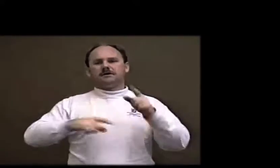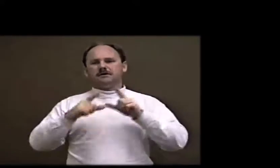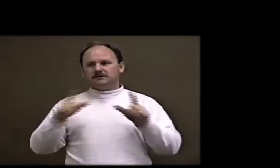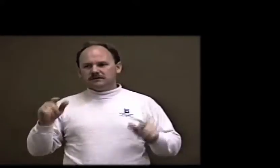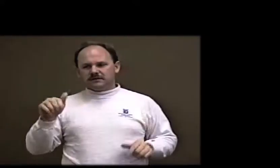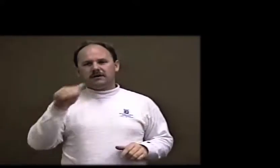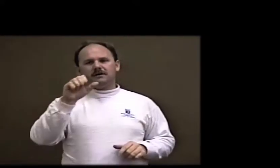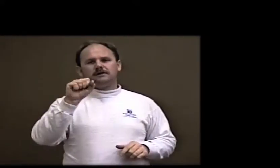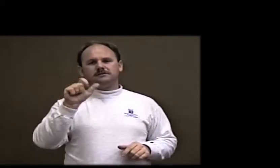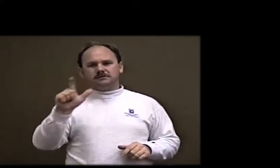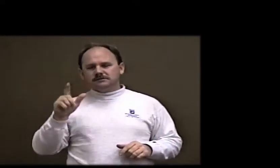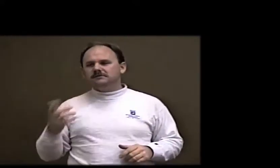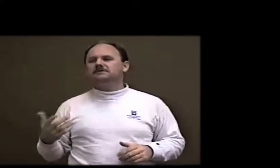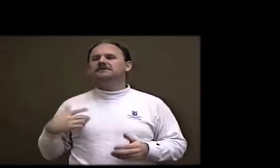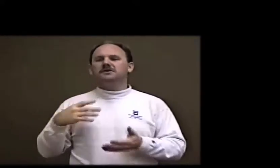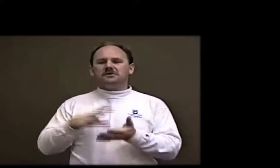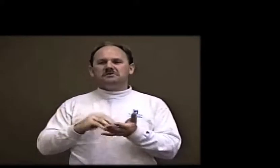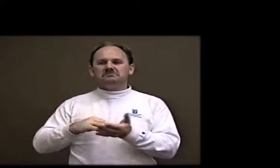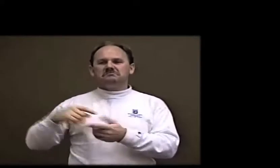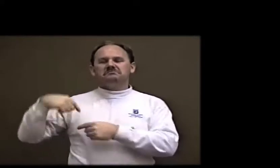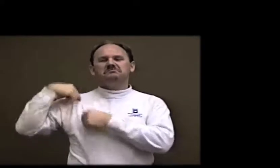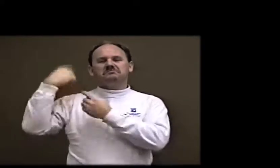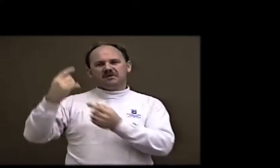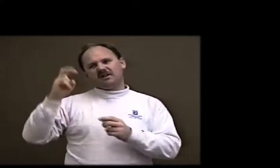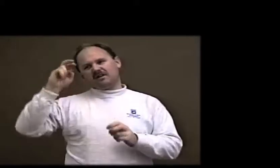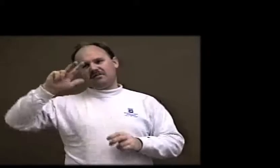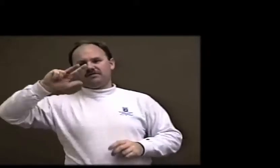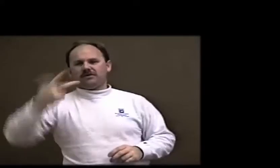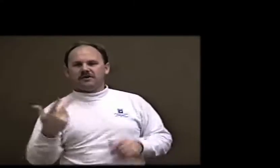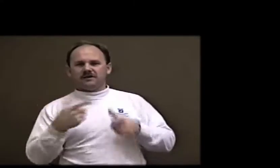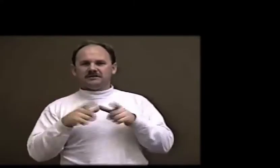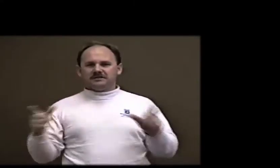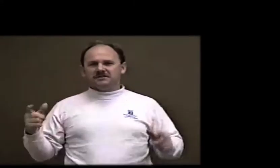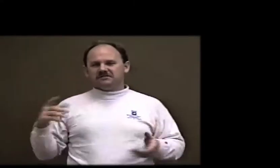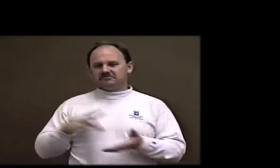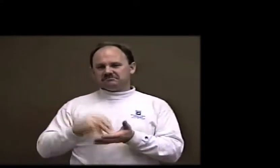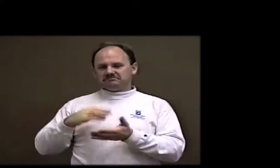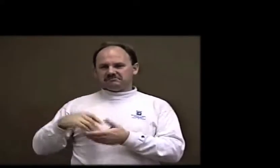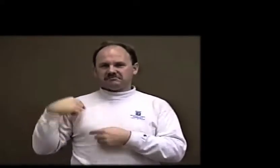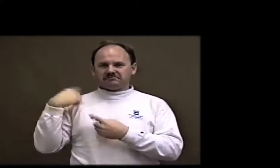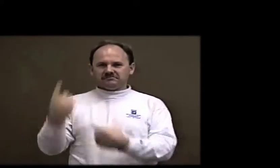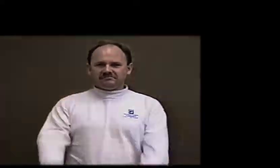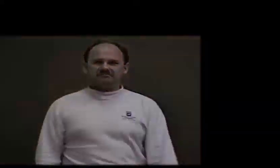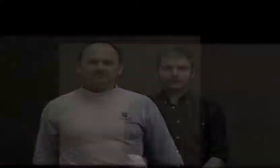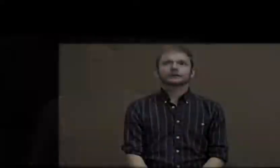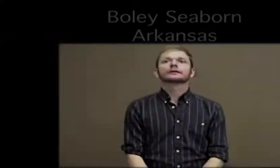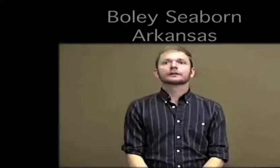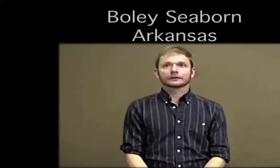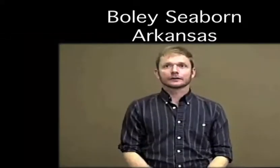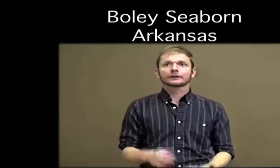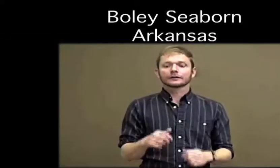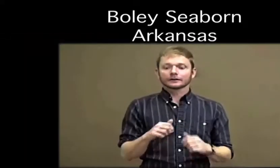I've arrived here in America, I've been learning American Sign Language. Now I know 3 languages.